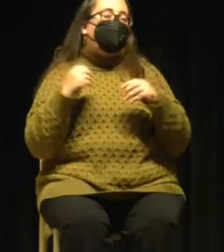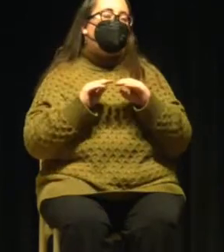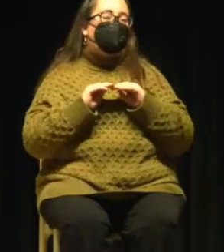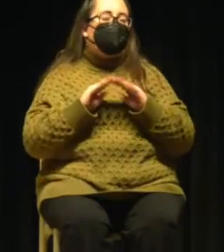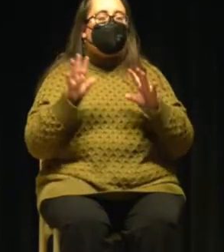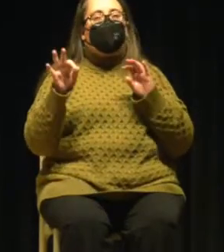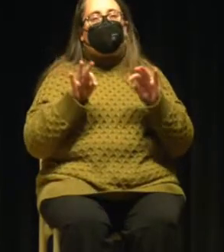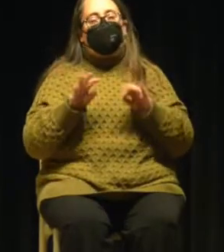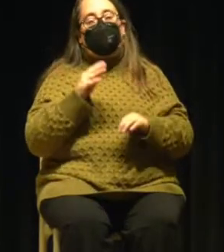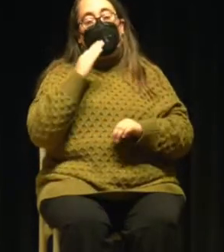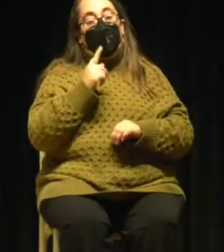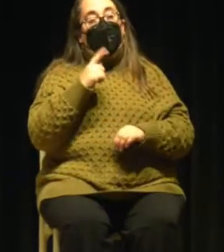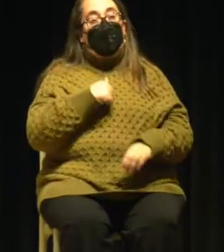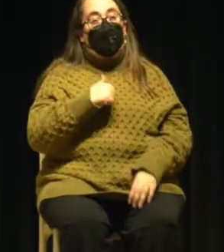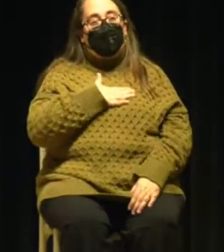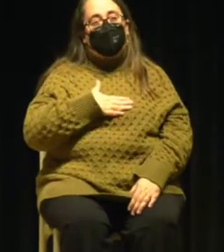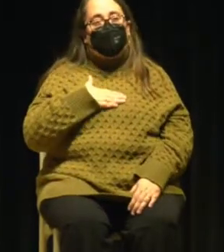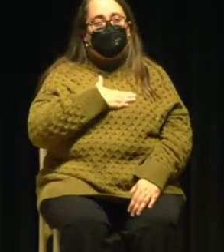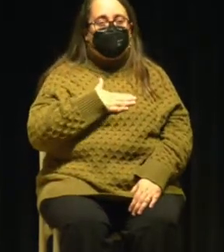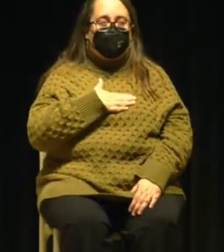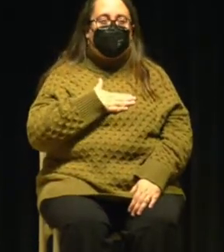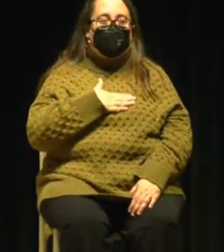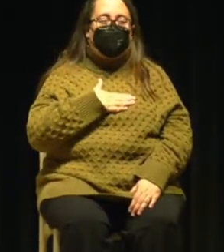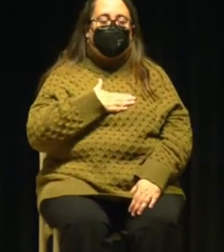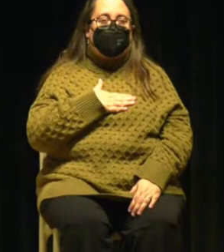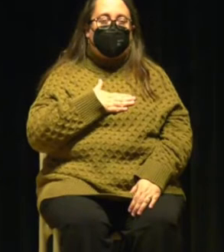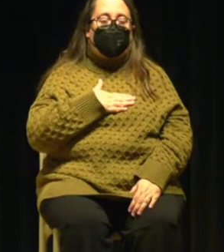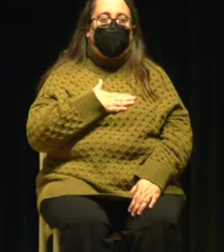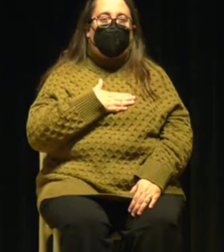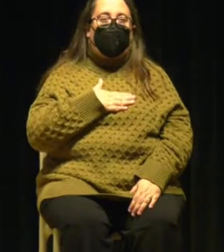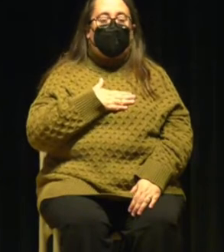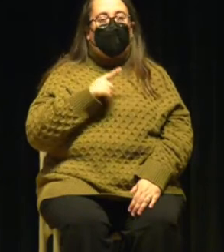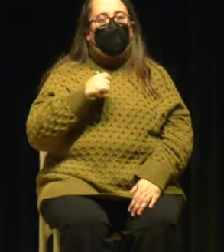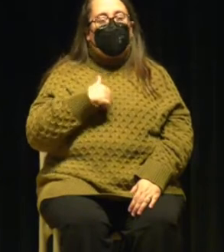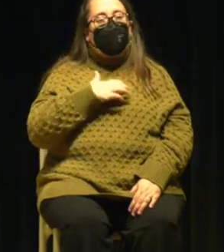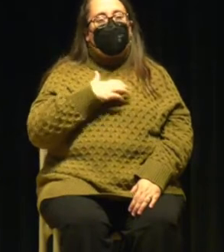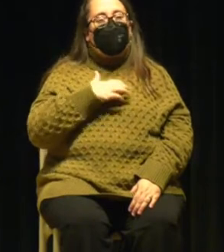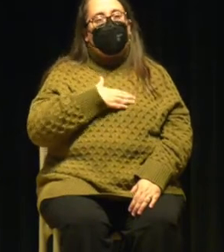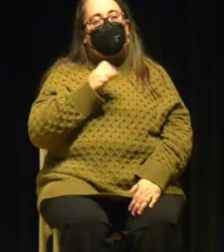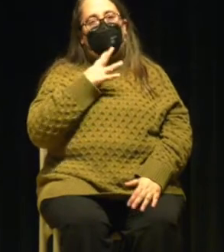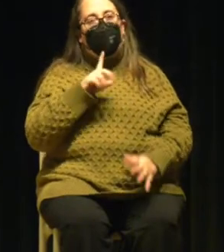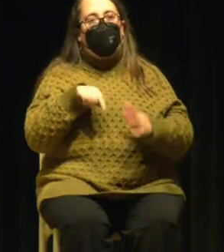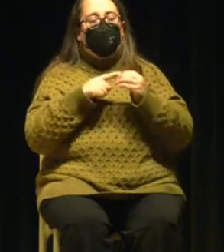food. And one of the things I appreciate is, you know, the joy you talk about, you know,